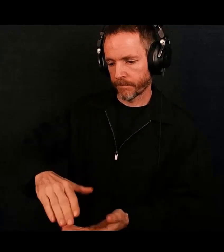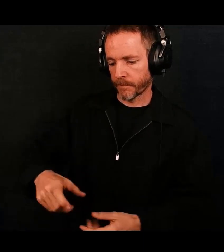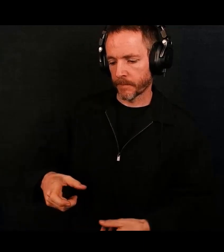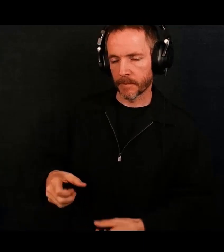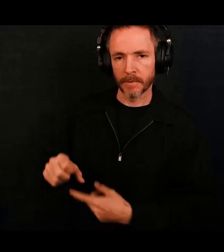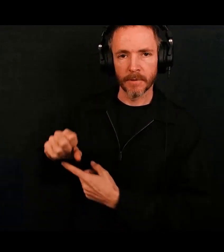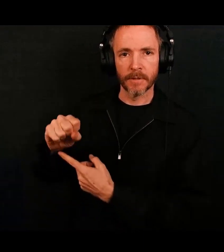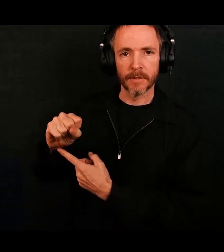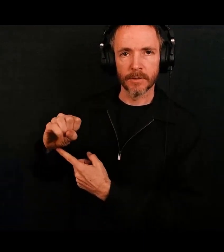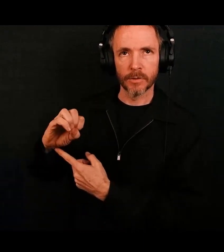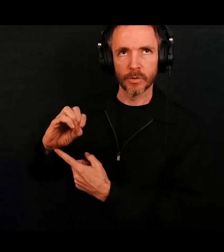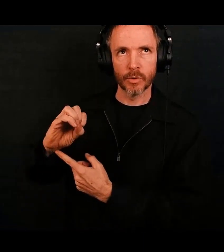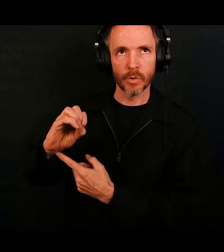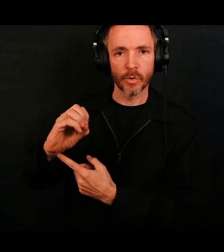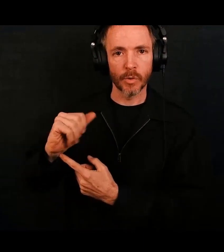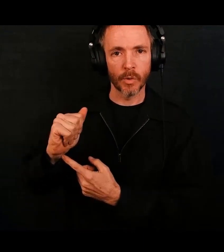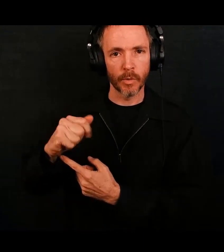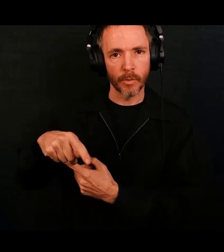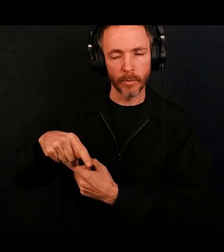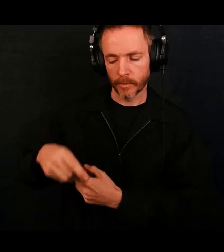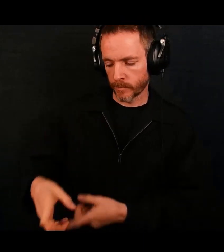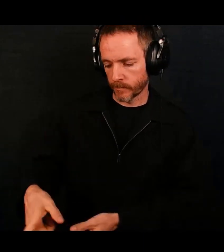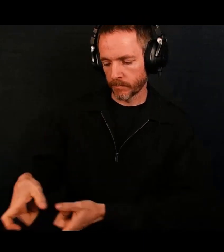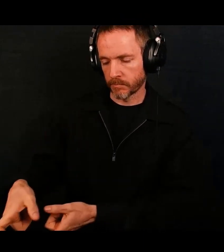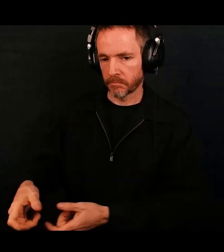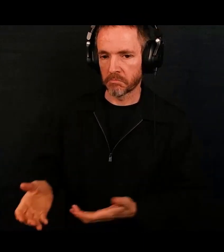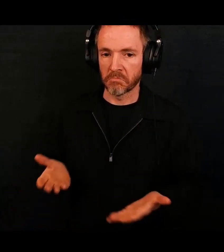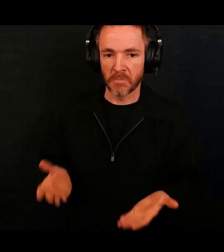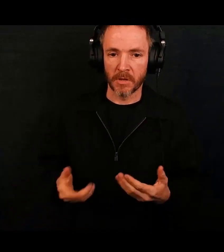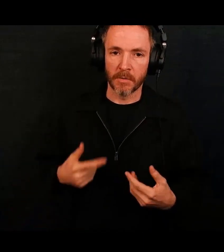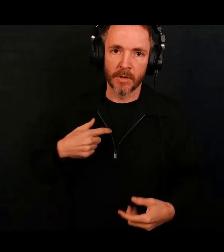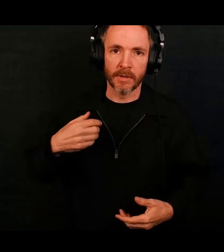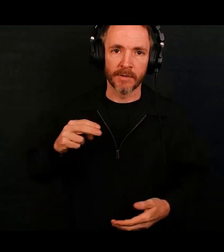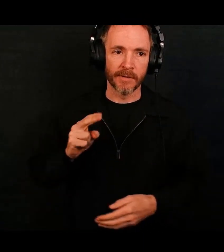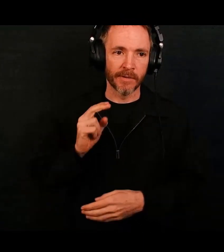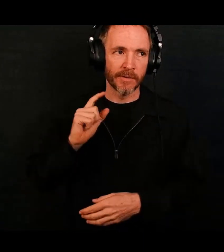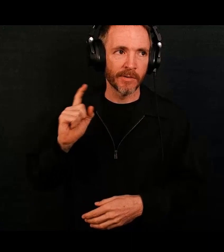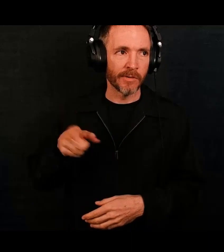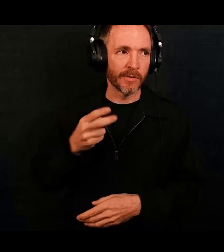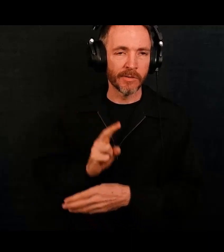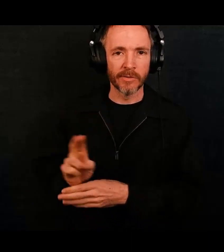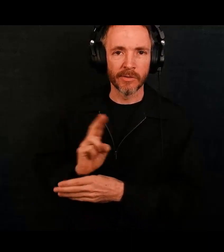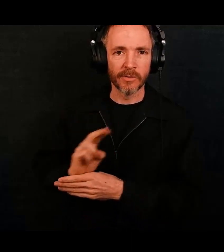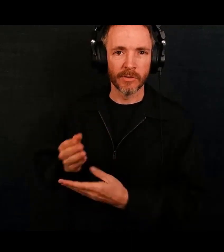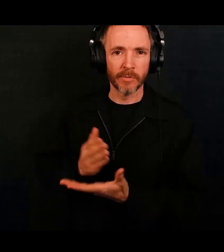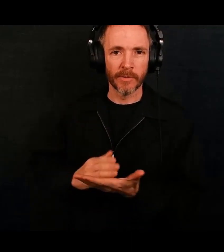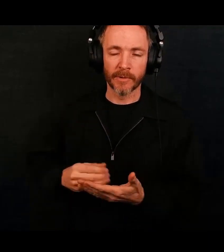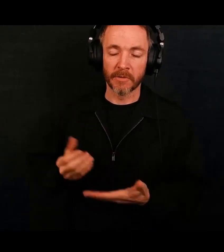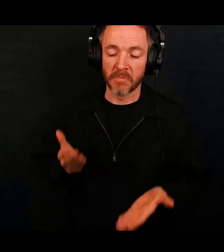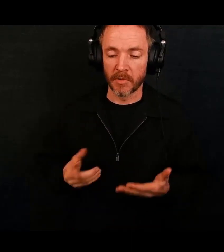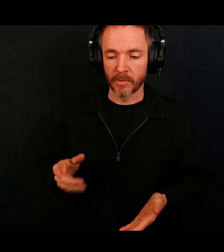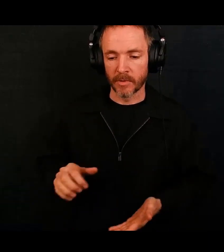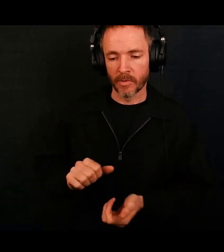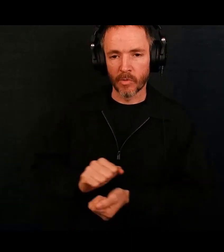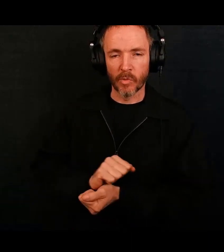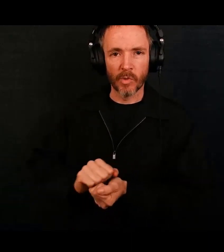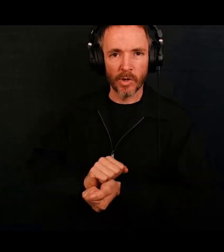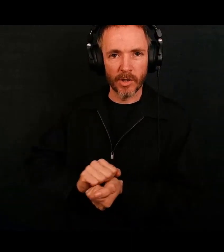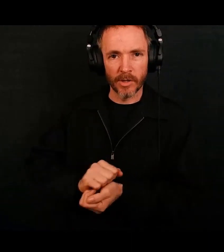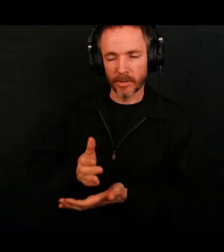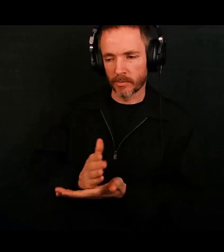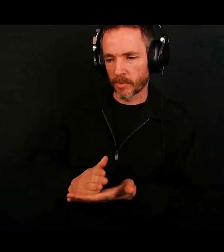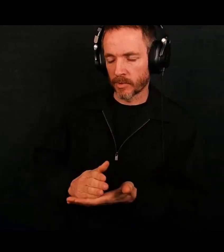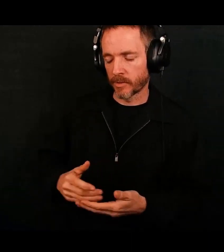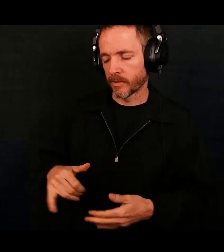set whatever. Maybe I only use part of it, and part of it is like maybe you wash something in the sink and then you have like a drying rack. That's